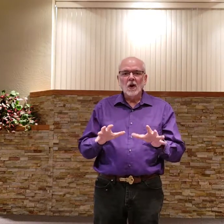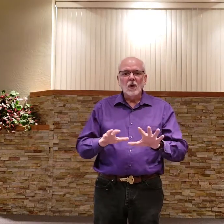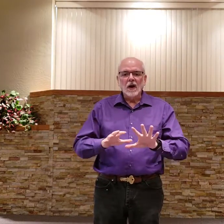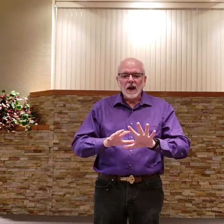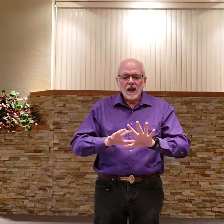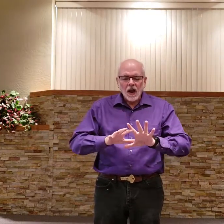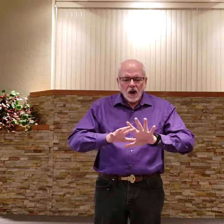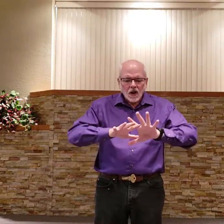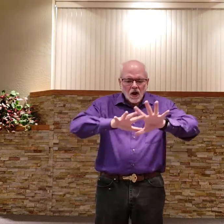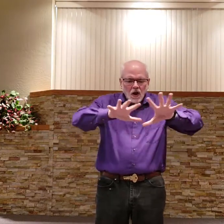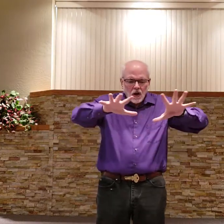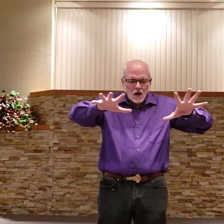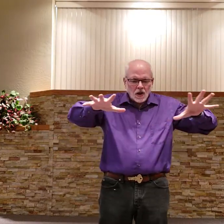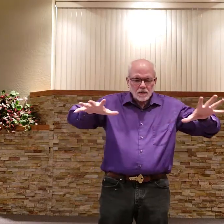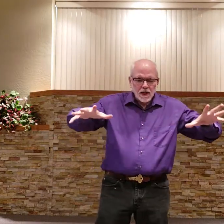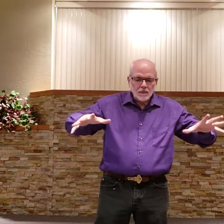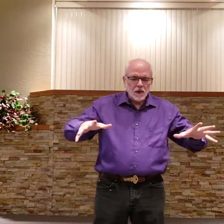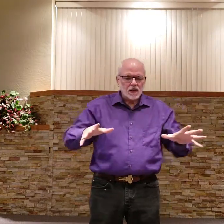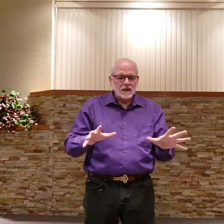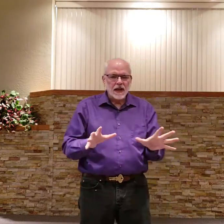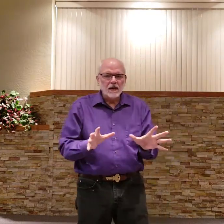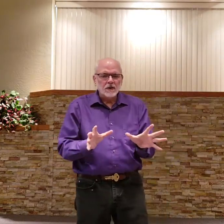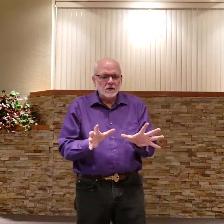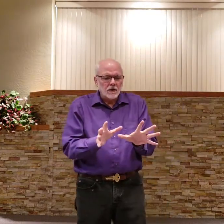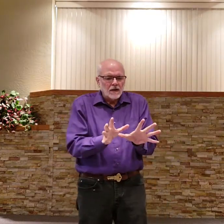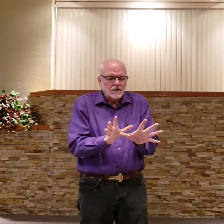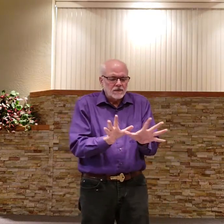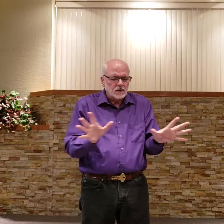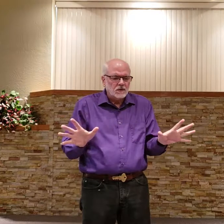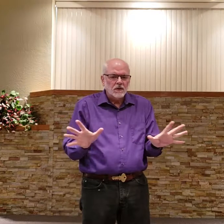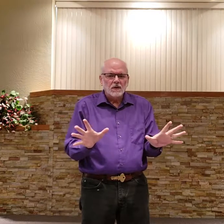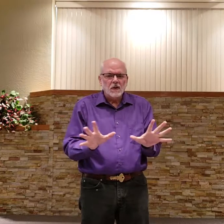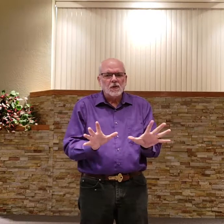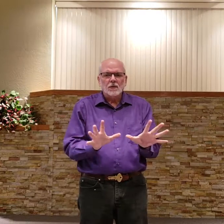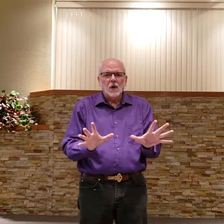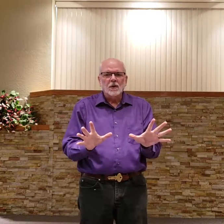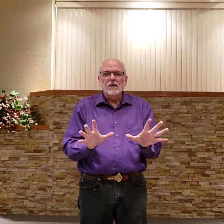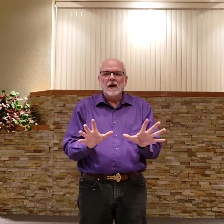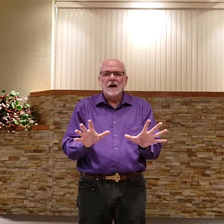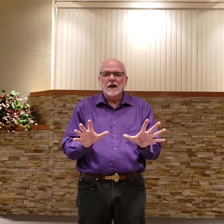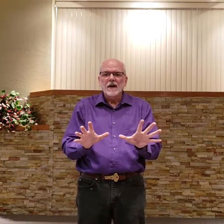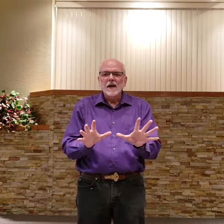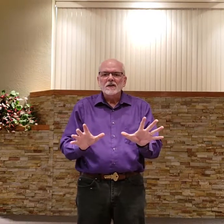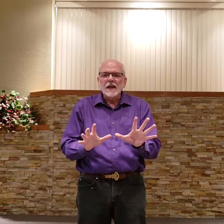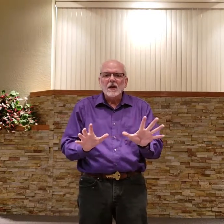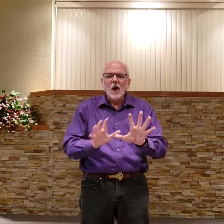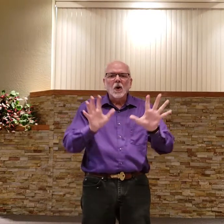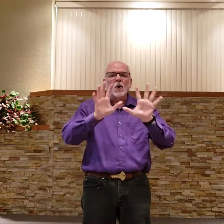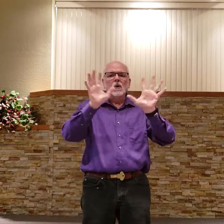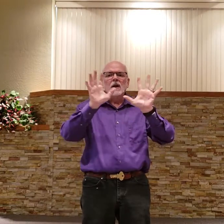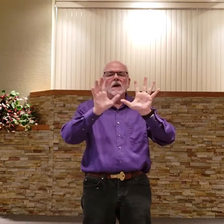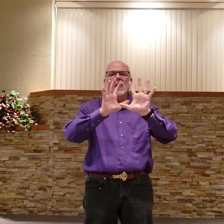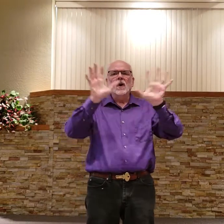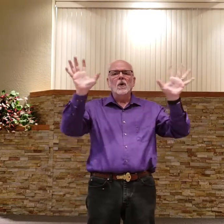where all the people are standing around the throne of God saying, "Holy,